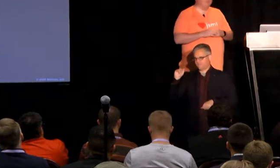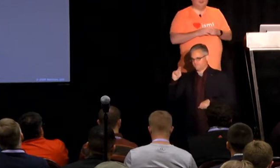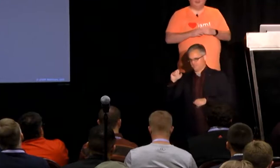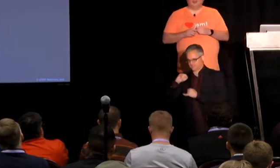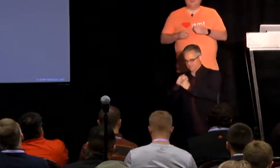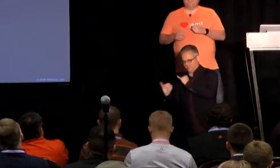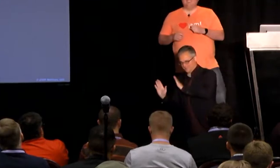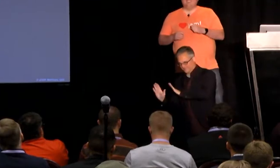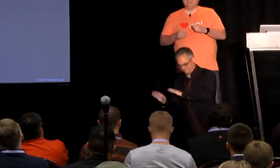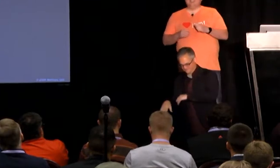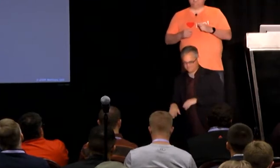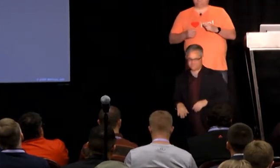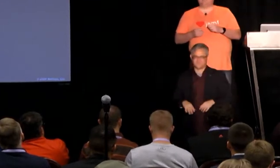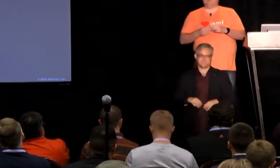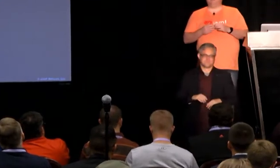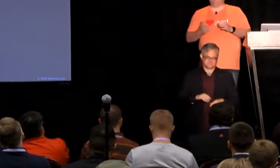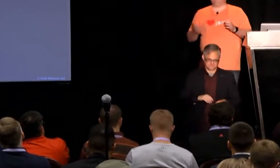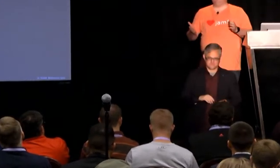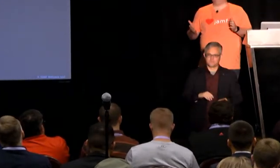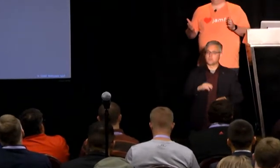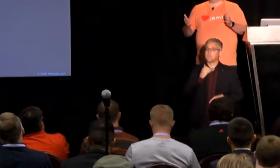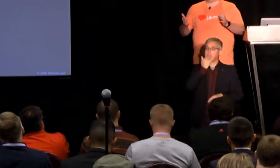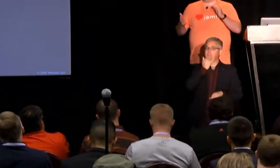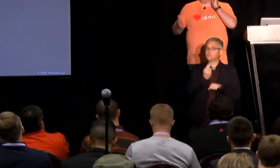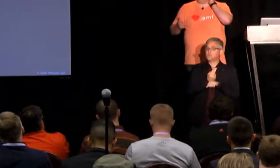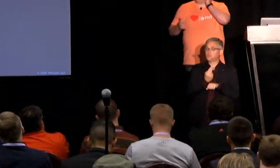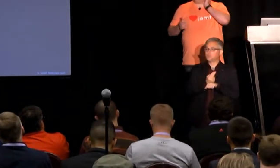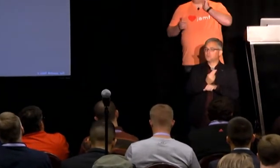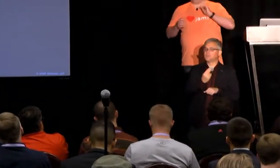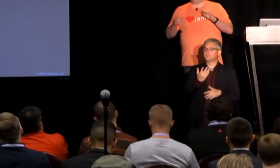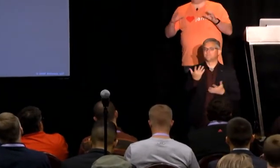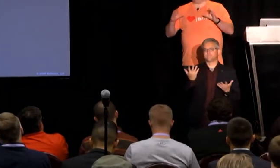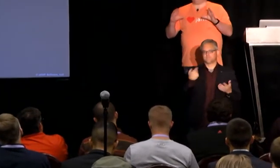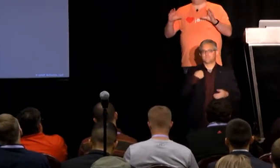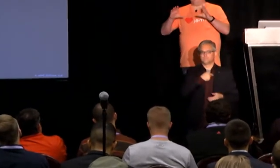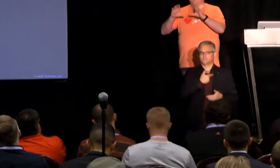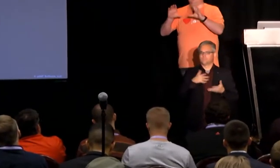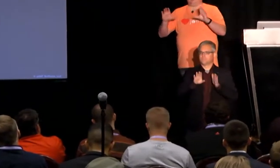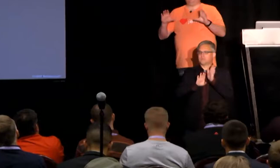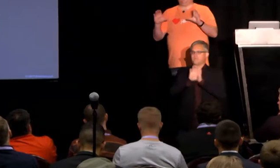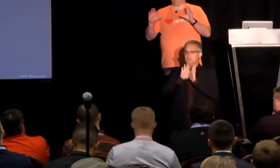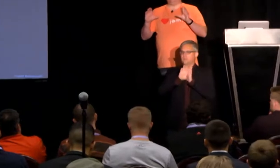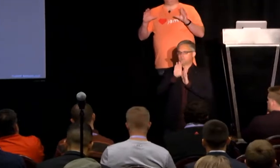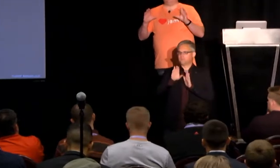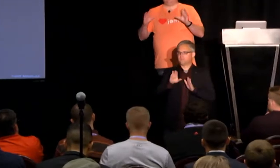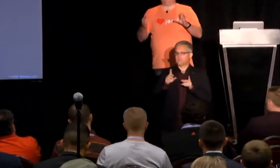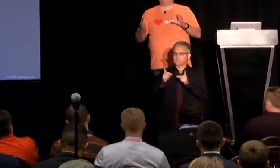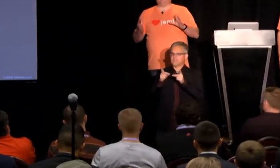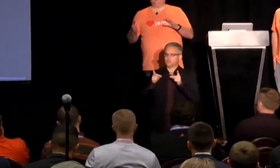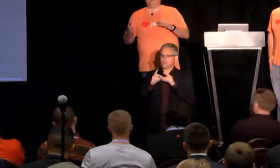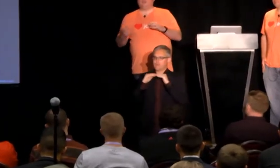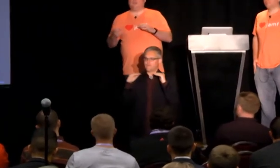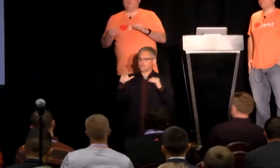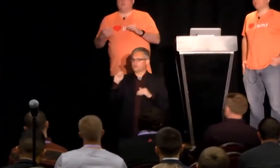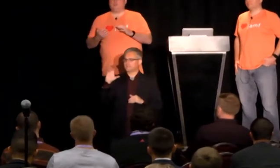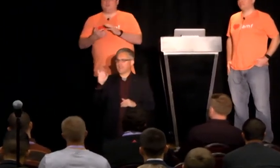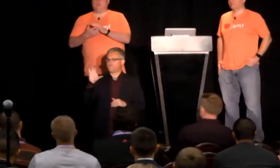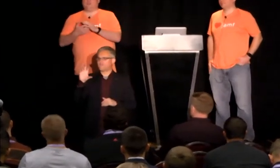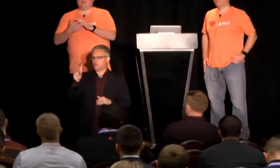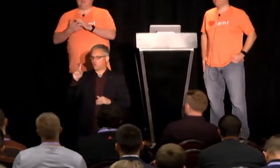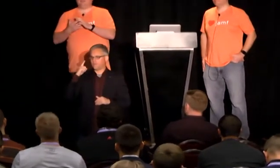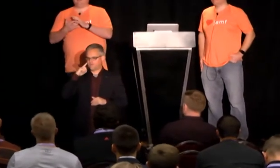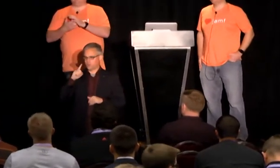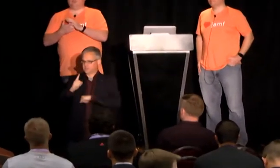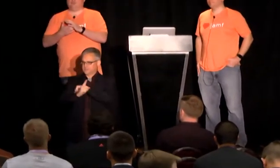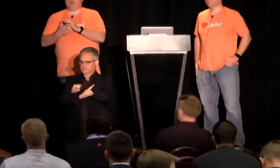fines. So for misuse, it's really, we've developed a district level scaffold for discipline. So if the